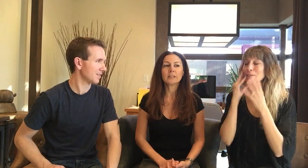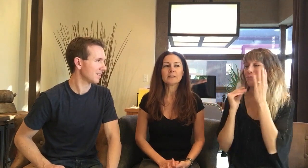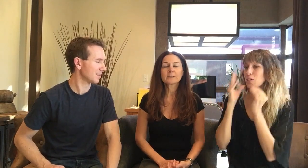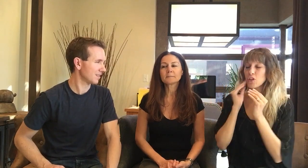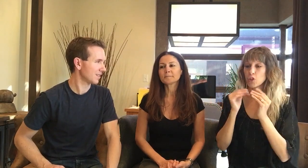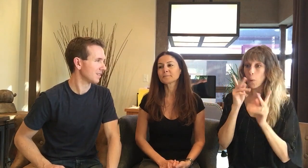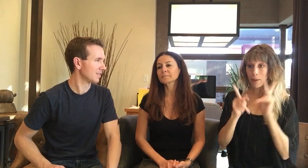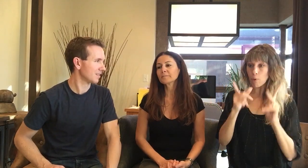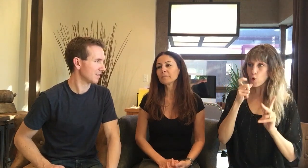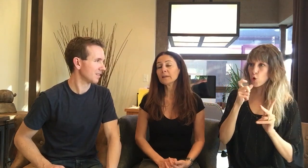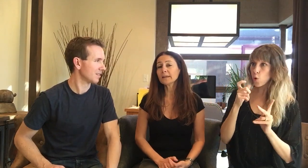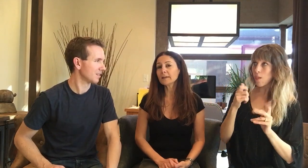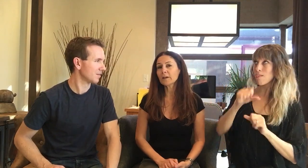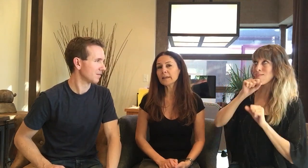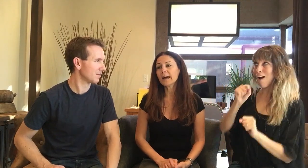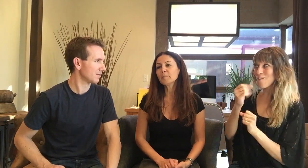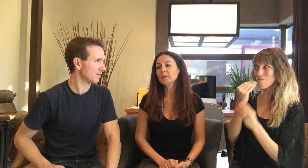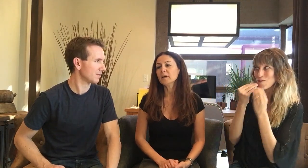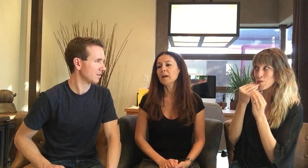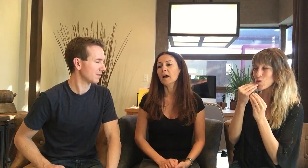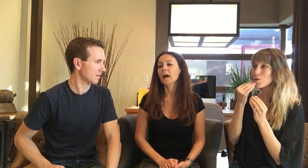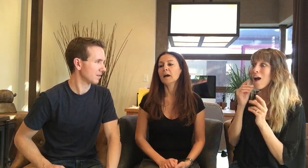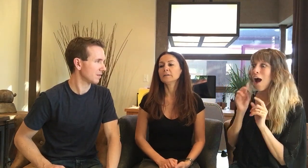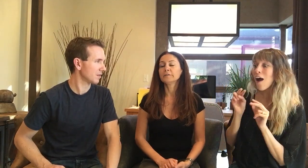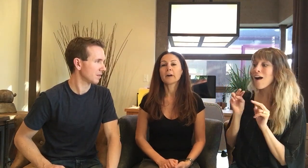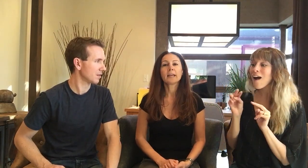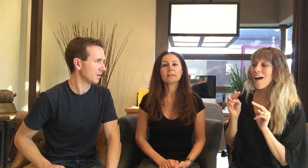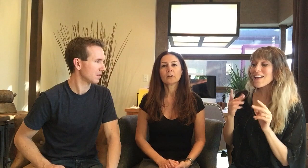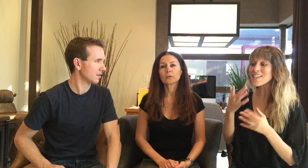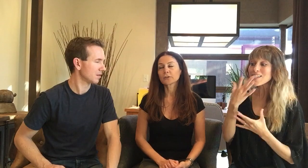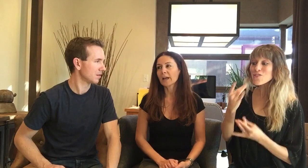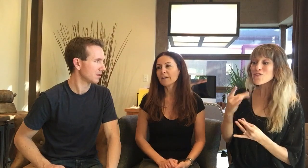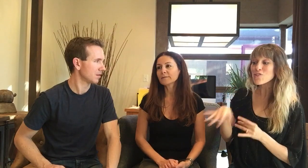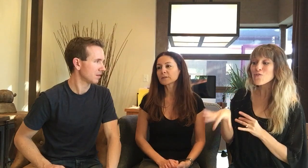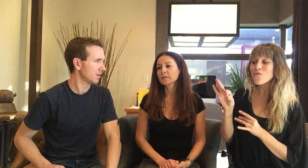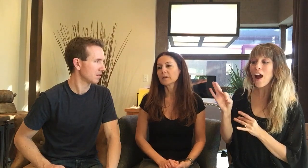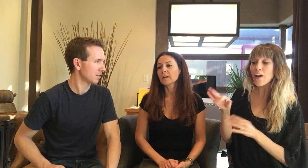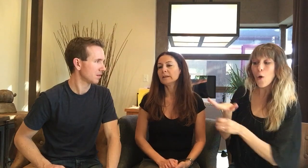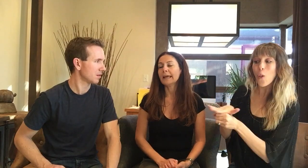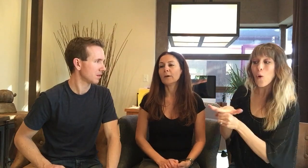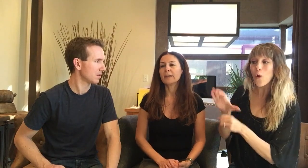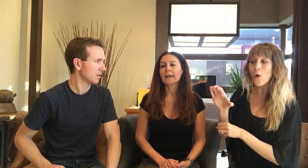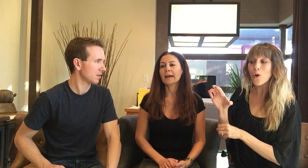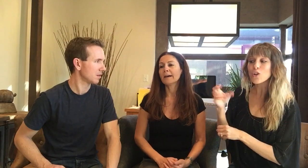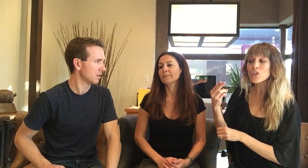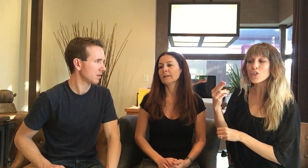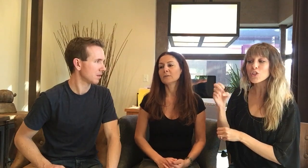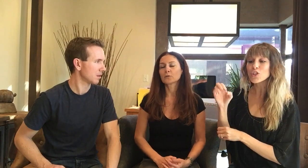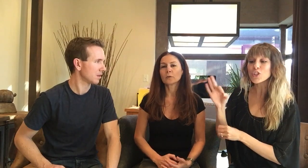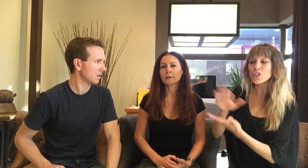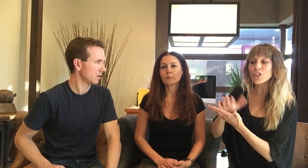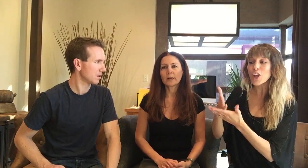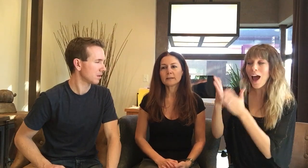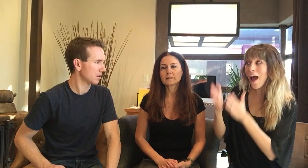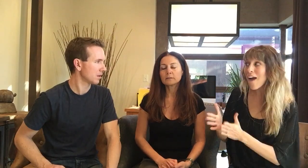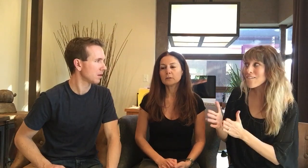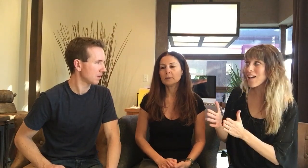foodies getting on the app to find the local chefs, now they have an assortment of ways to be